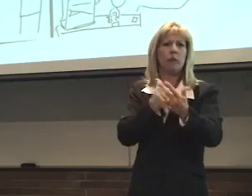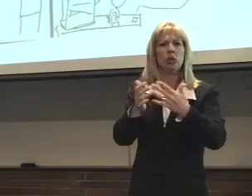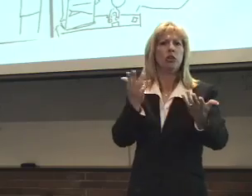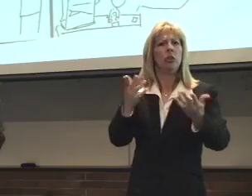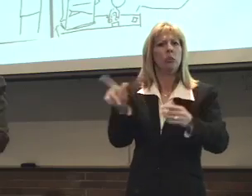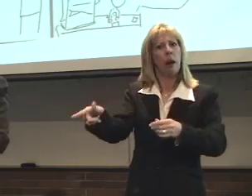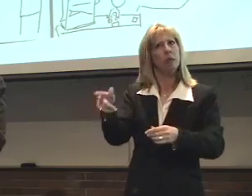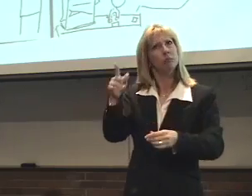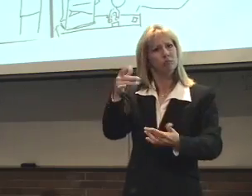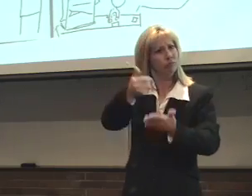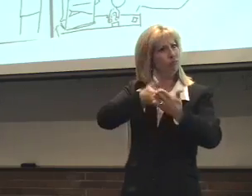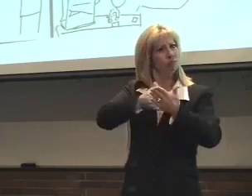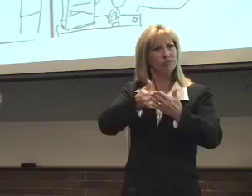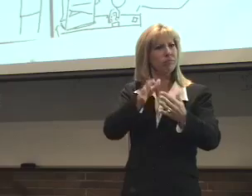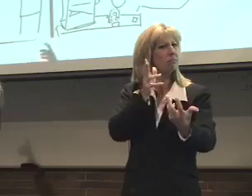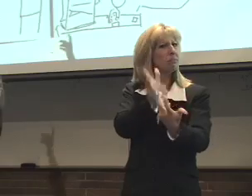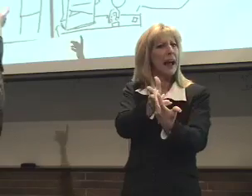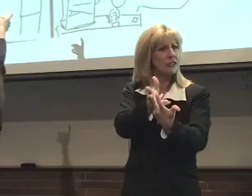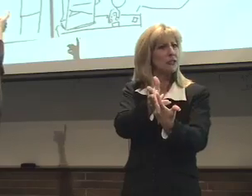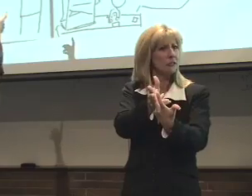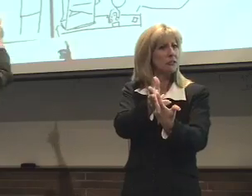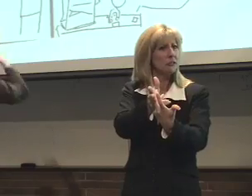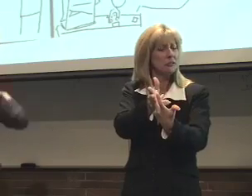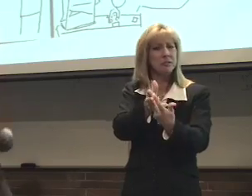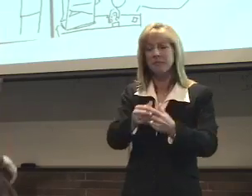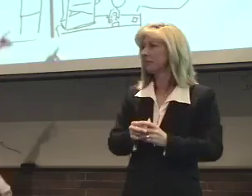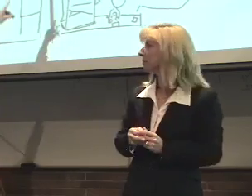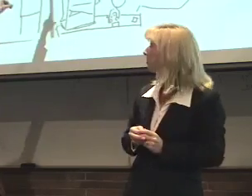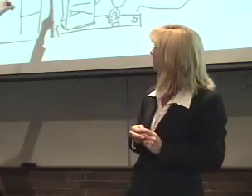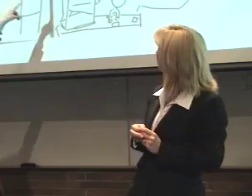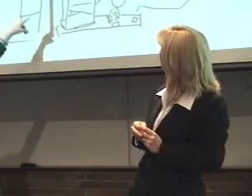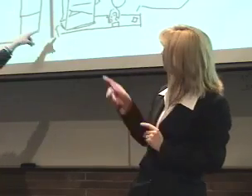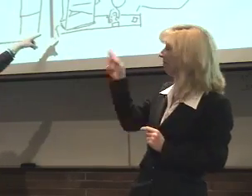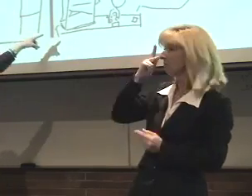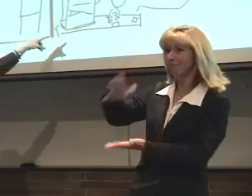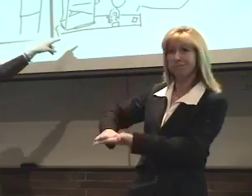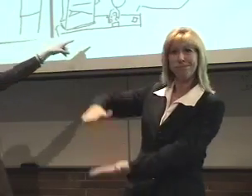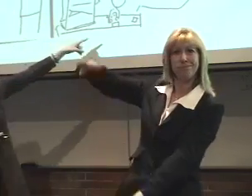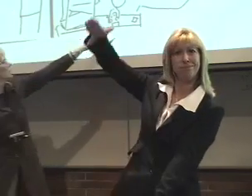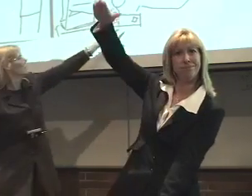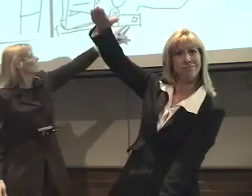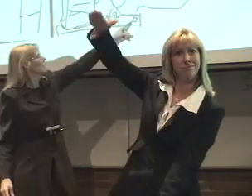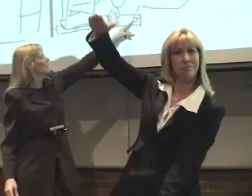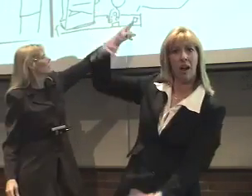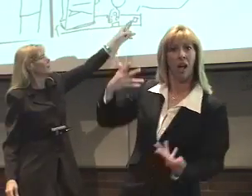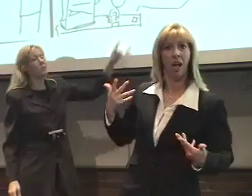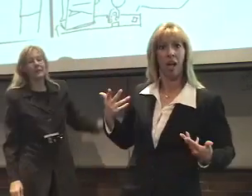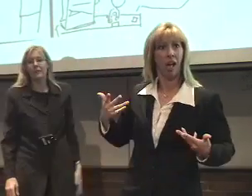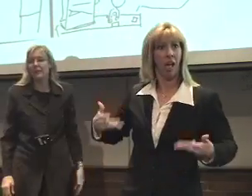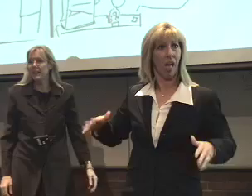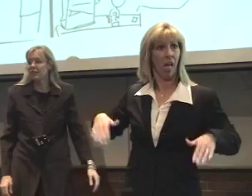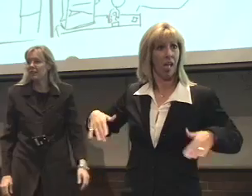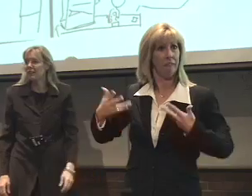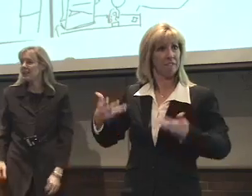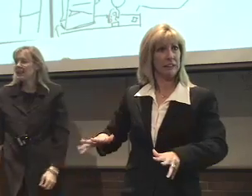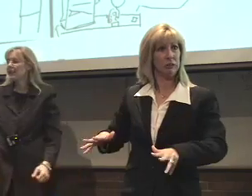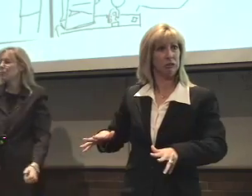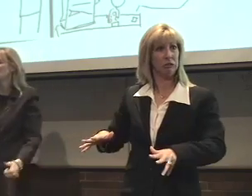it. But you got the pile of homework that's not finished, and the one that's finished. He was